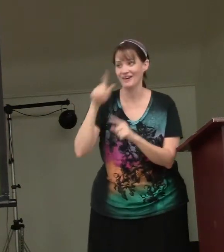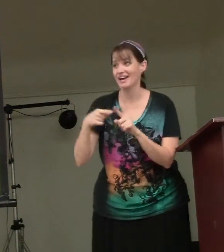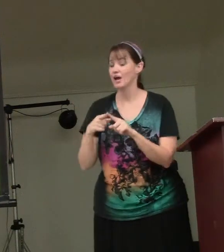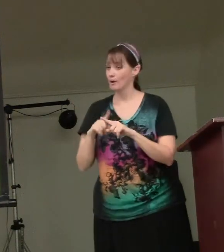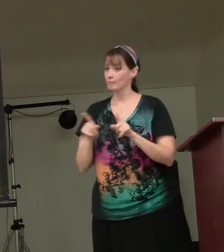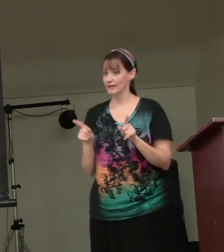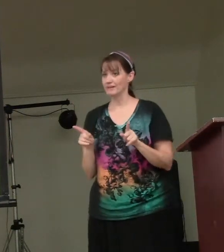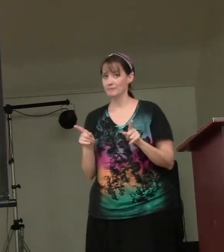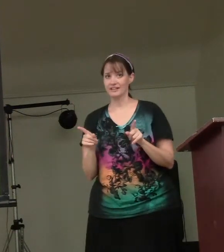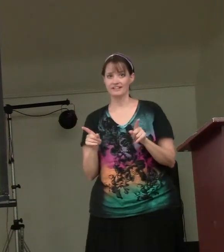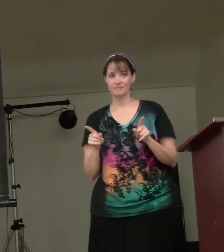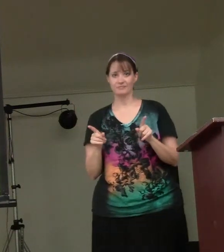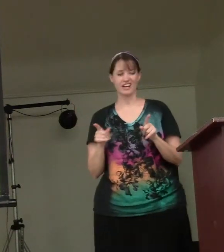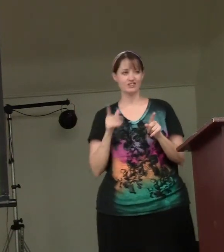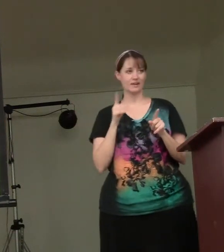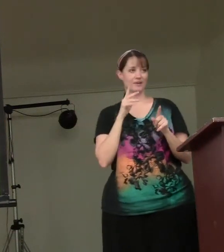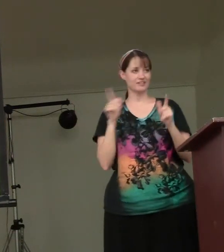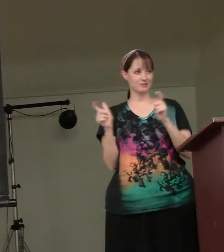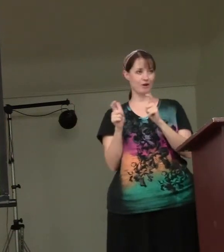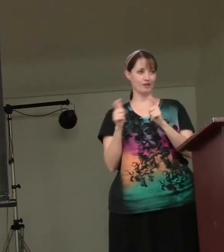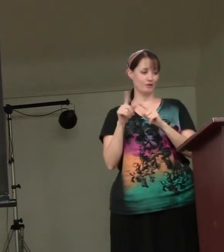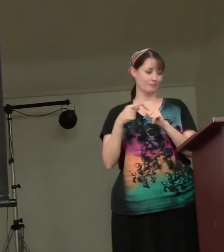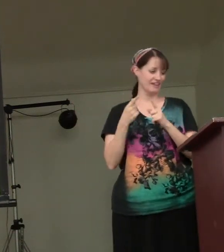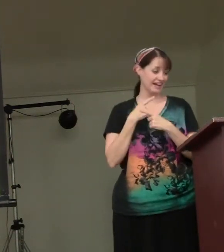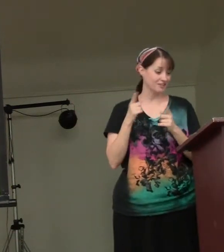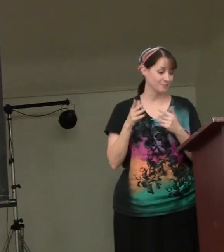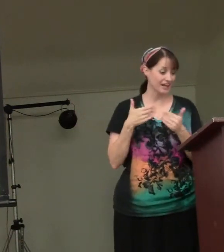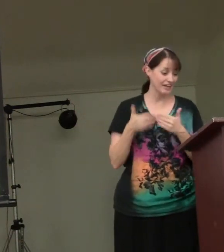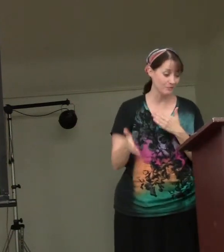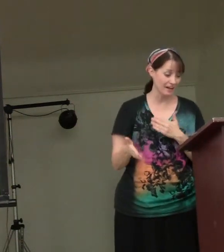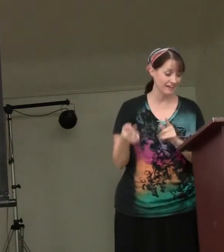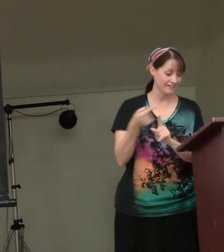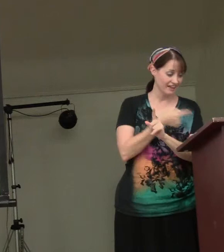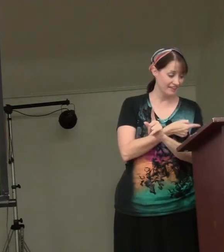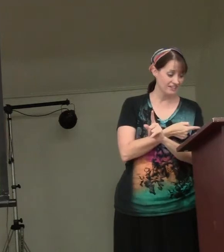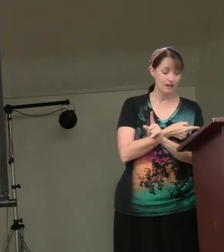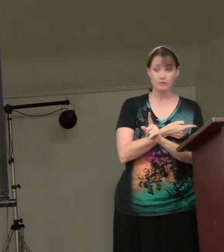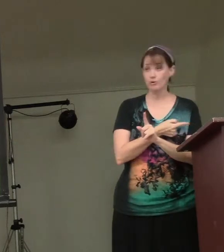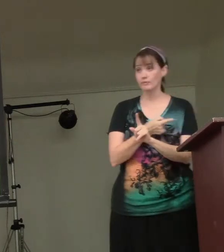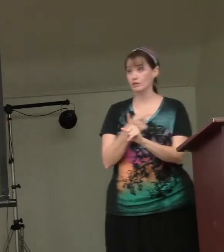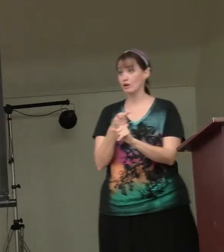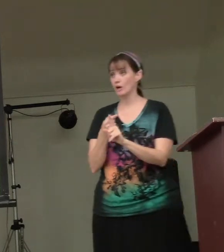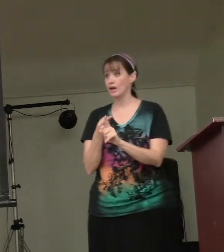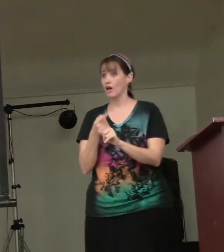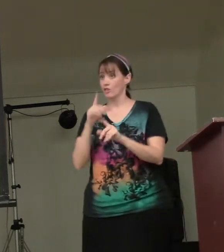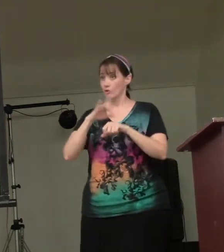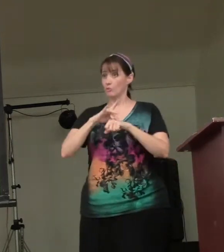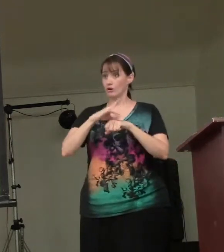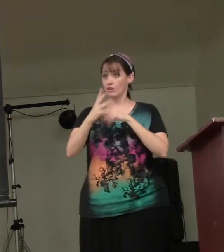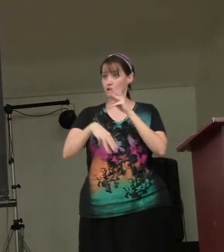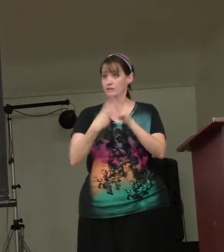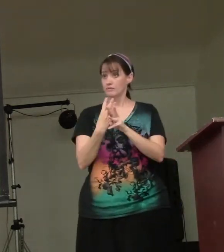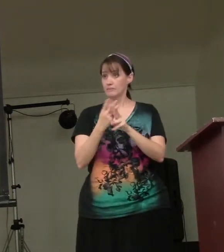when, but actually I want the smaller one when they announce it. But anyway, that's off the point. But you know what? The world,